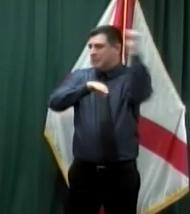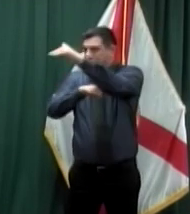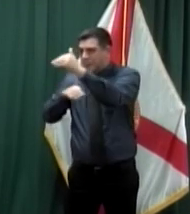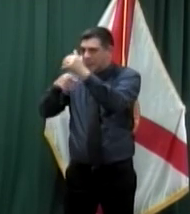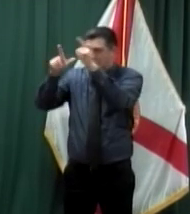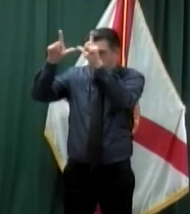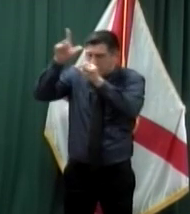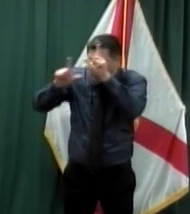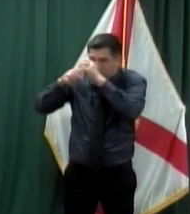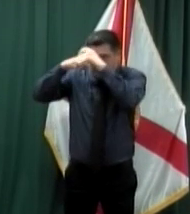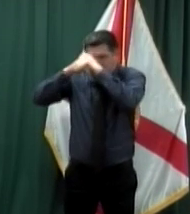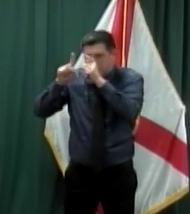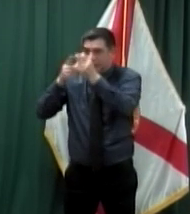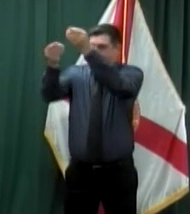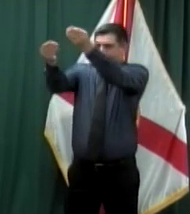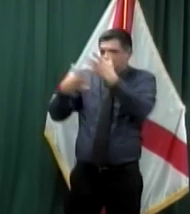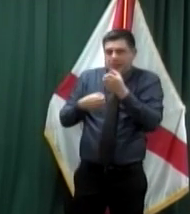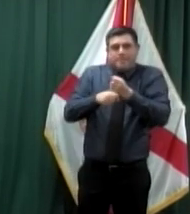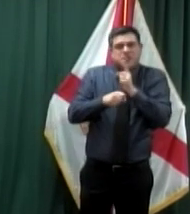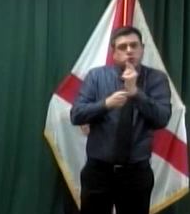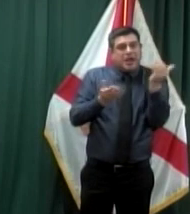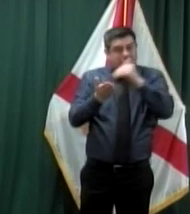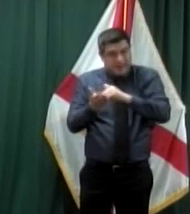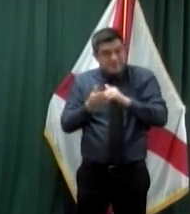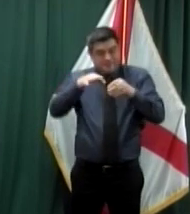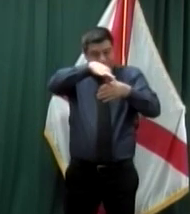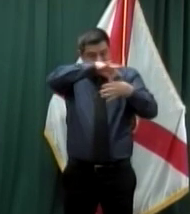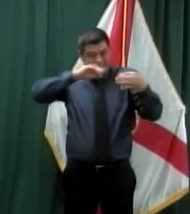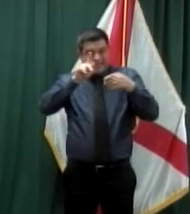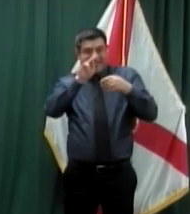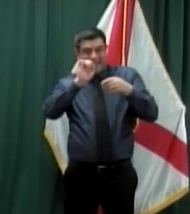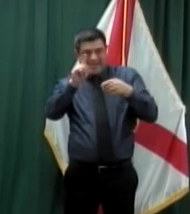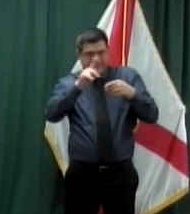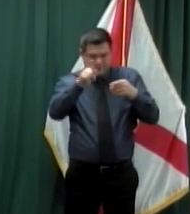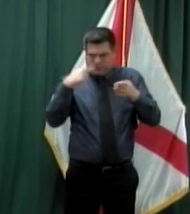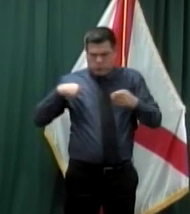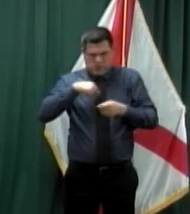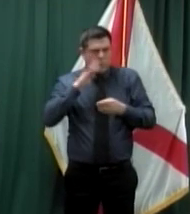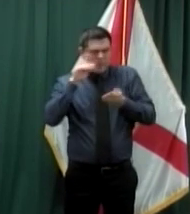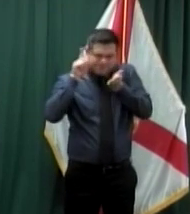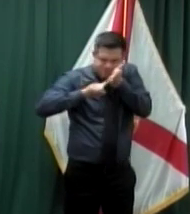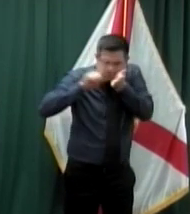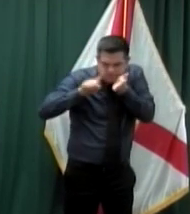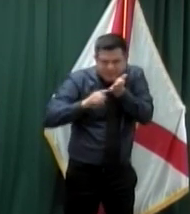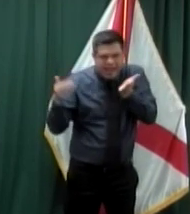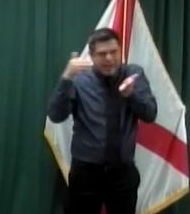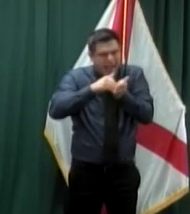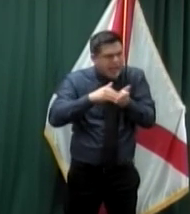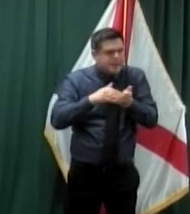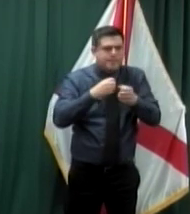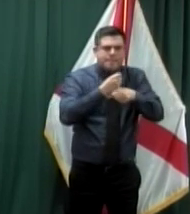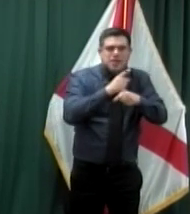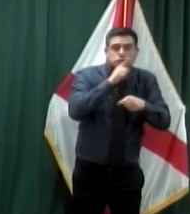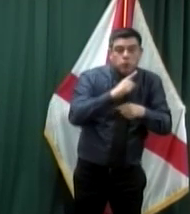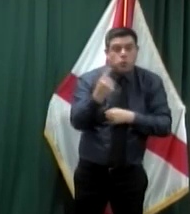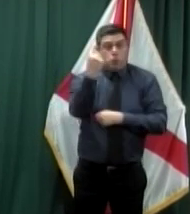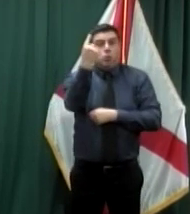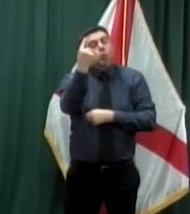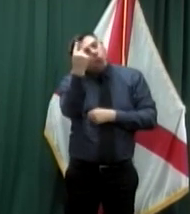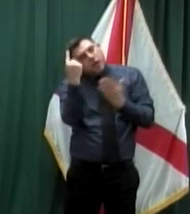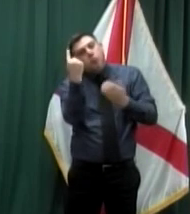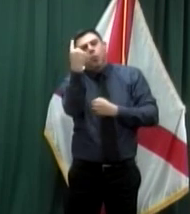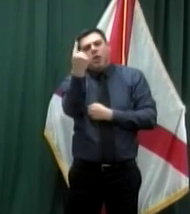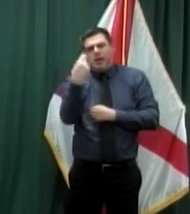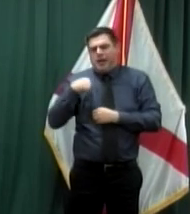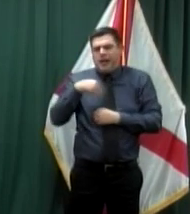very closely with LabCorp and Quest Diagnostic Laboratories, who we already have an agreement with. So that's our first choice, is to work with those trusted